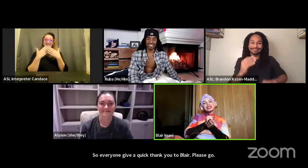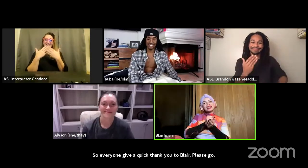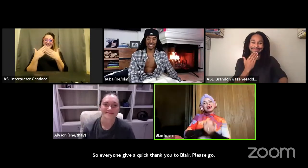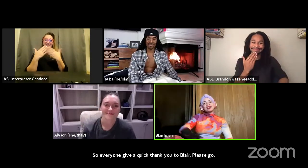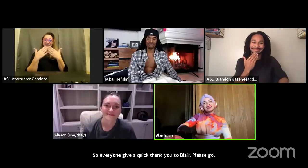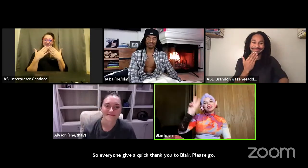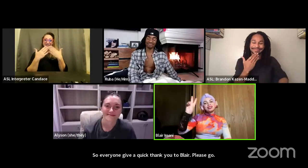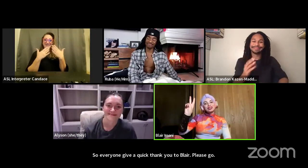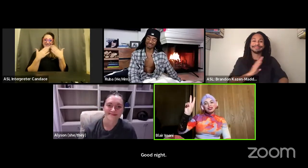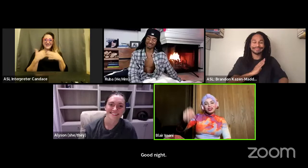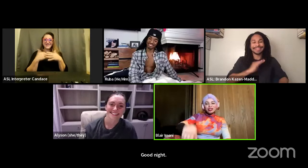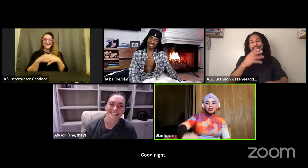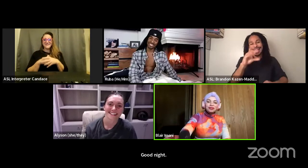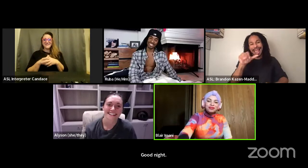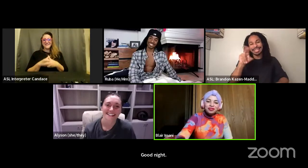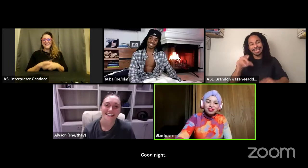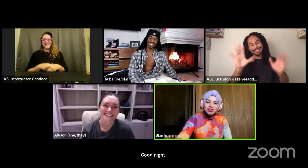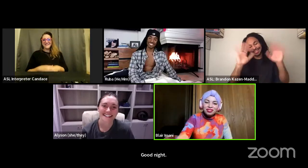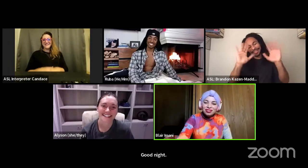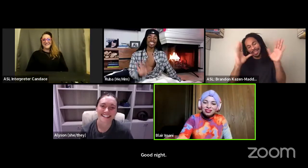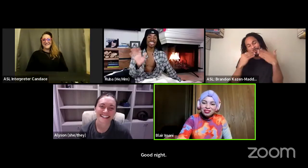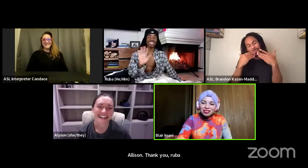helping me, Brandon. Toodaloo.